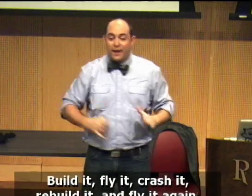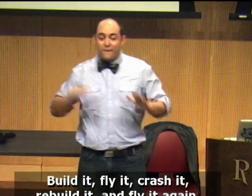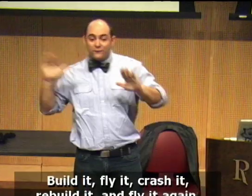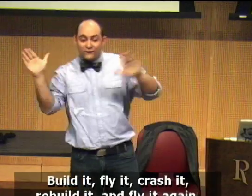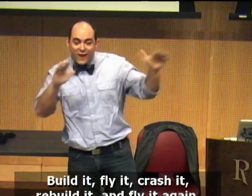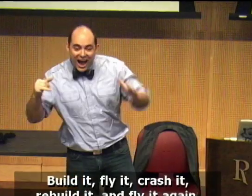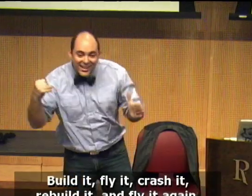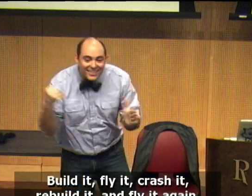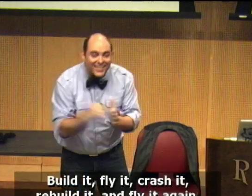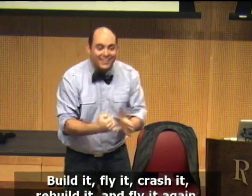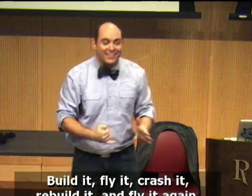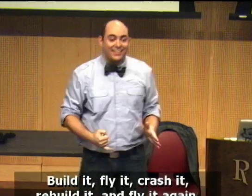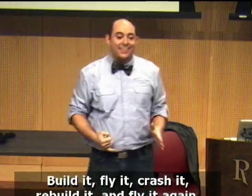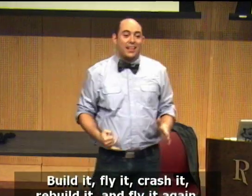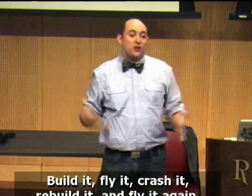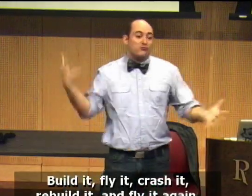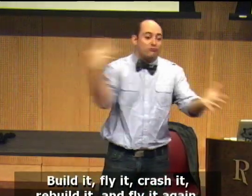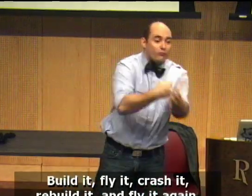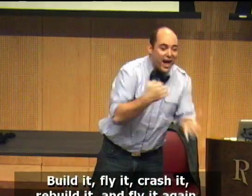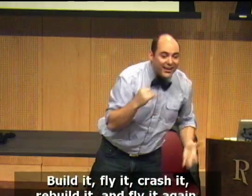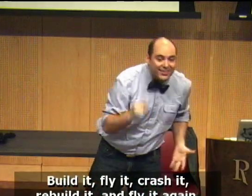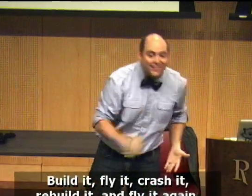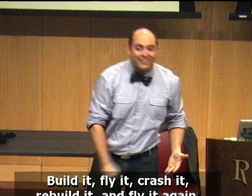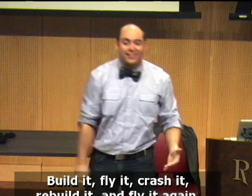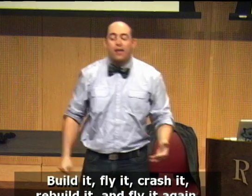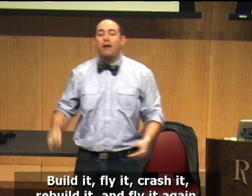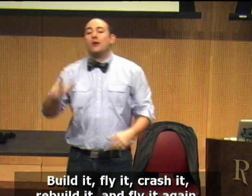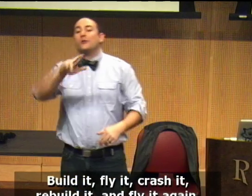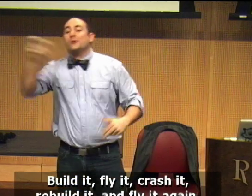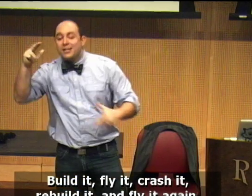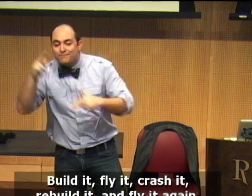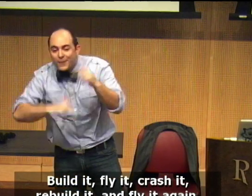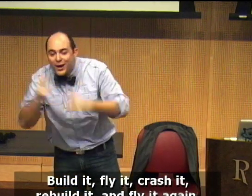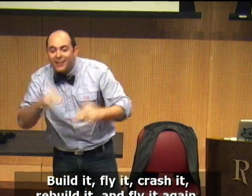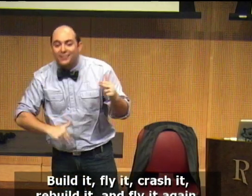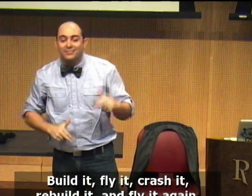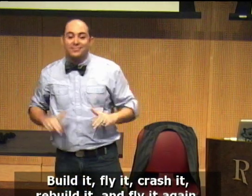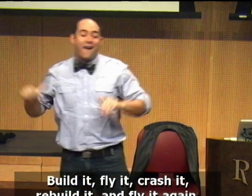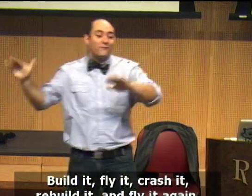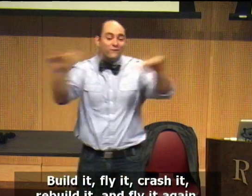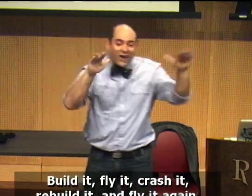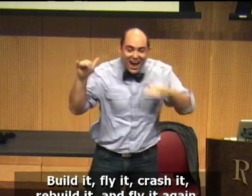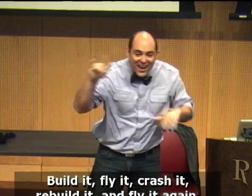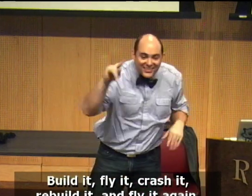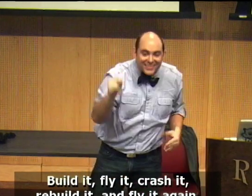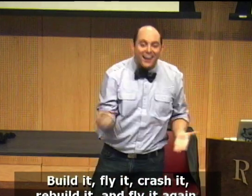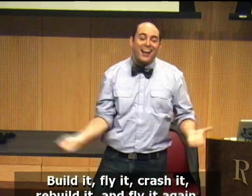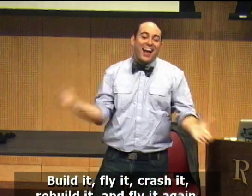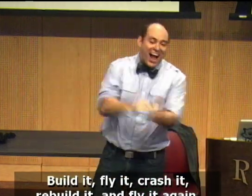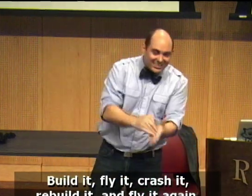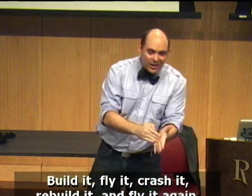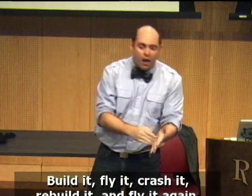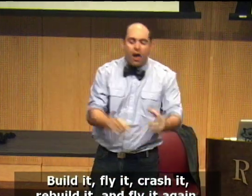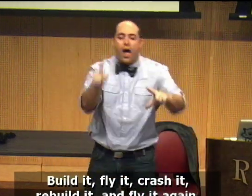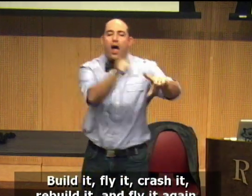build it, fly it, crash it, rebuild it, and fly it